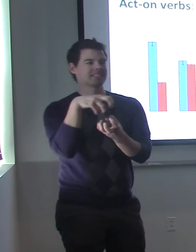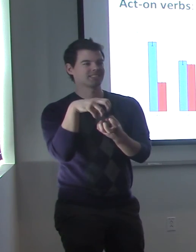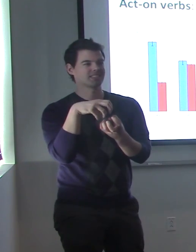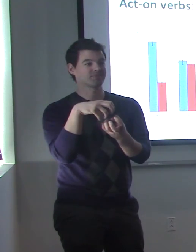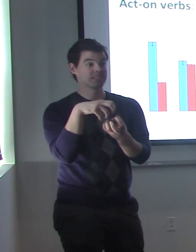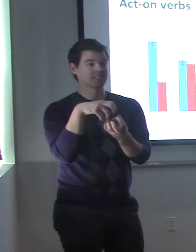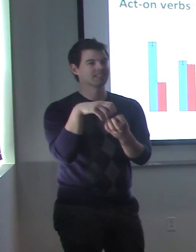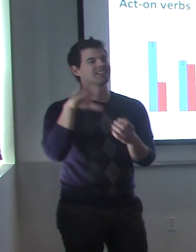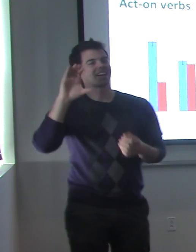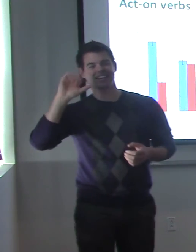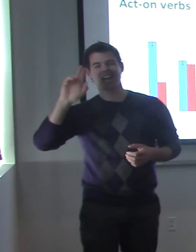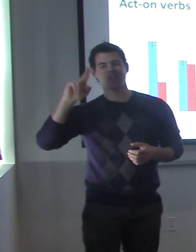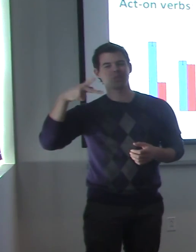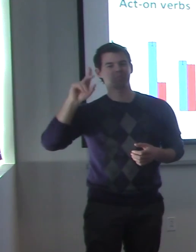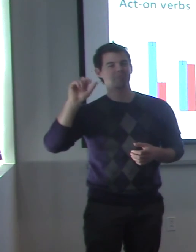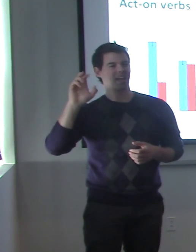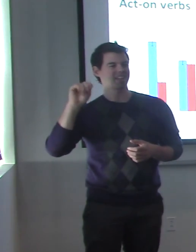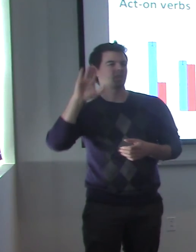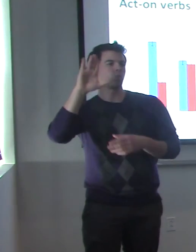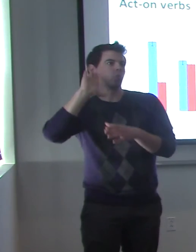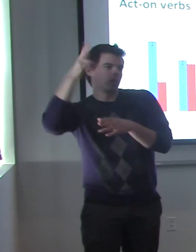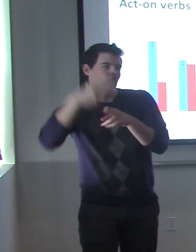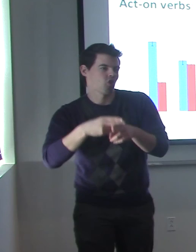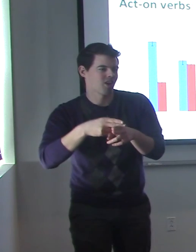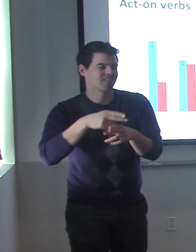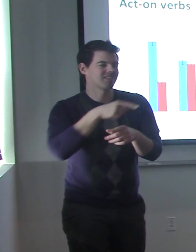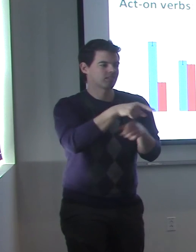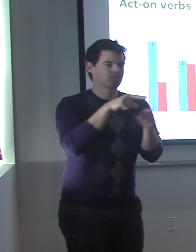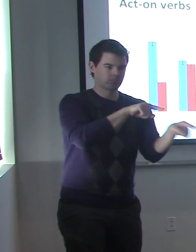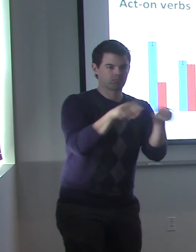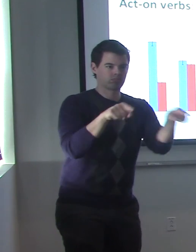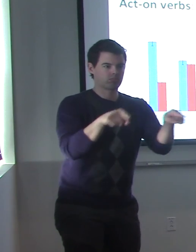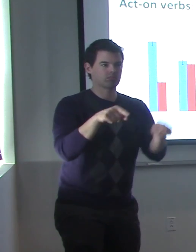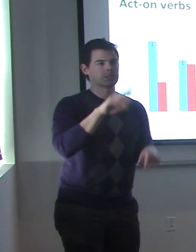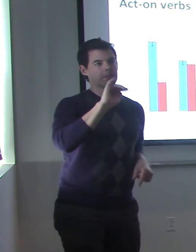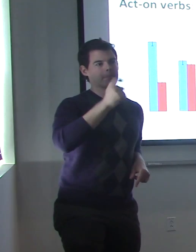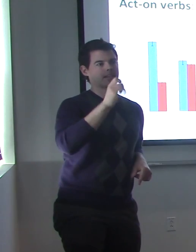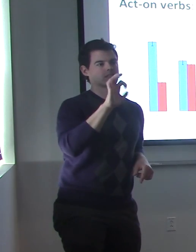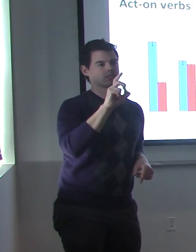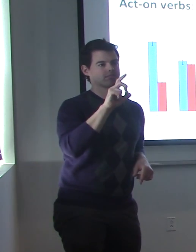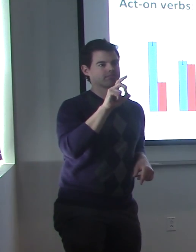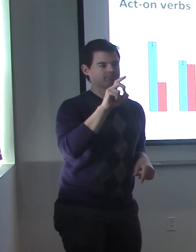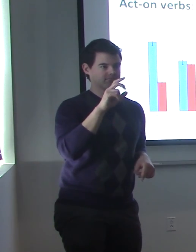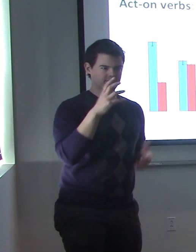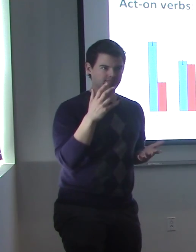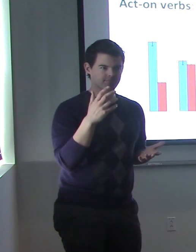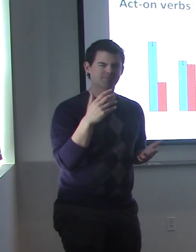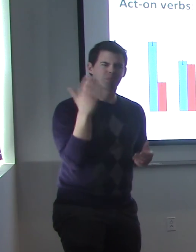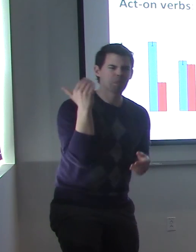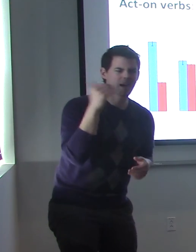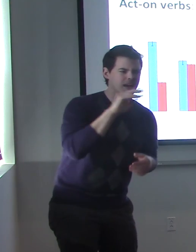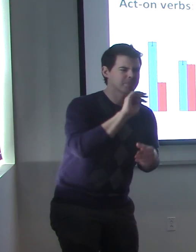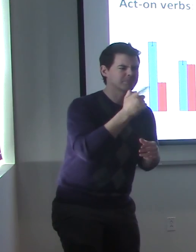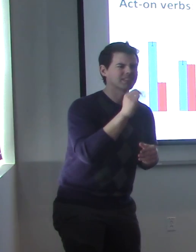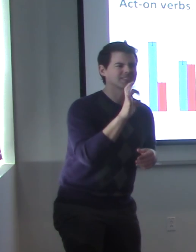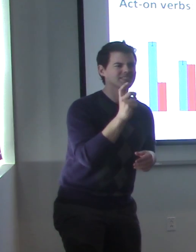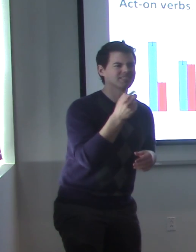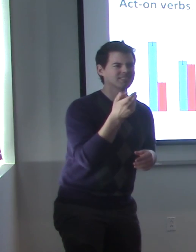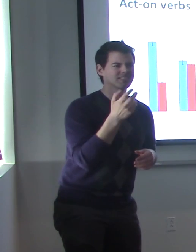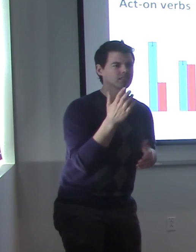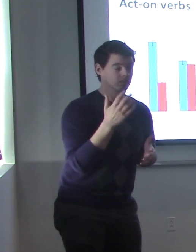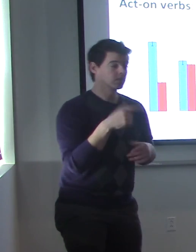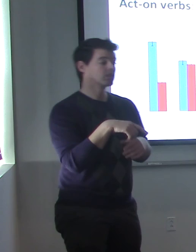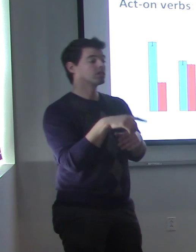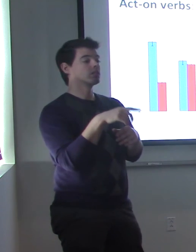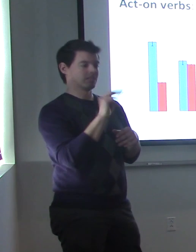So how can we figure out why they look mixed? The nouns look right, but now the verbs don't